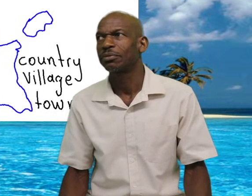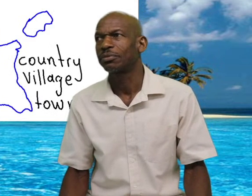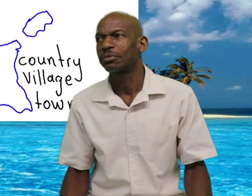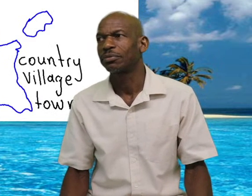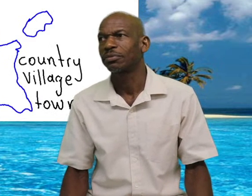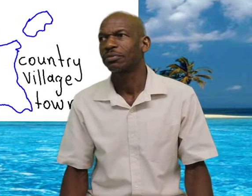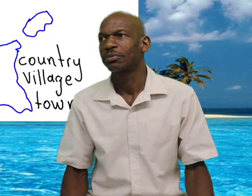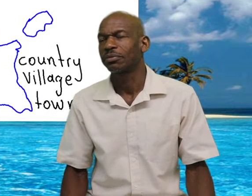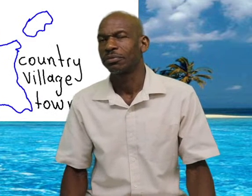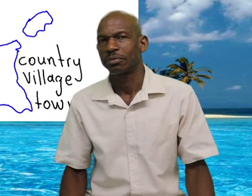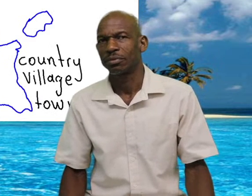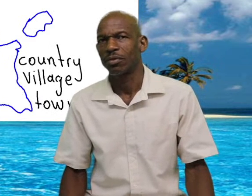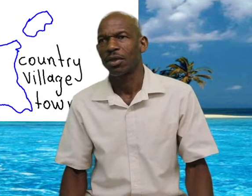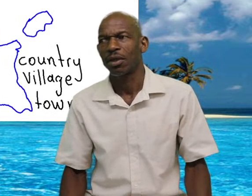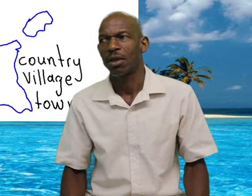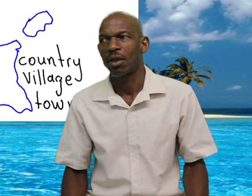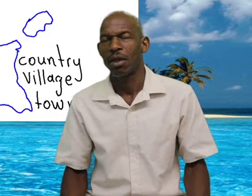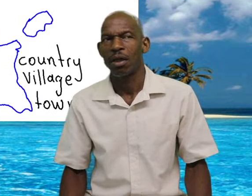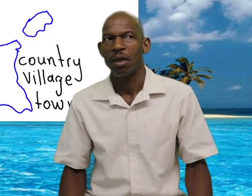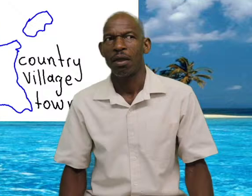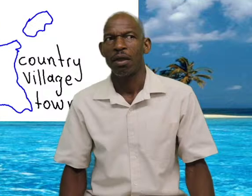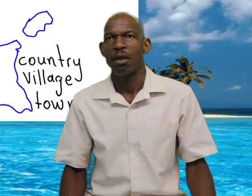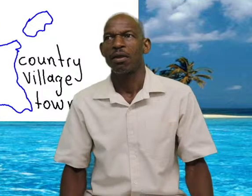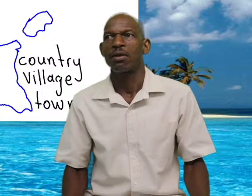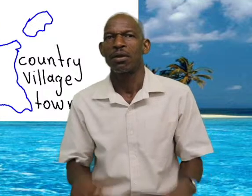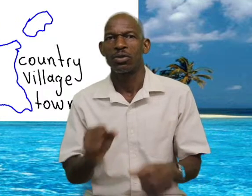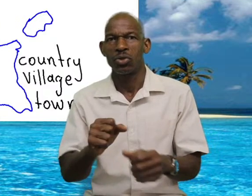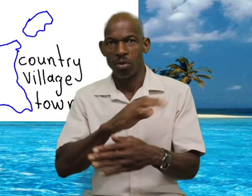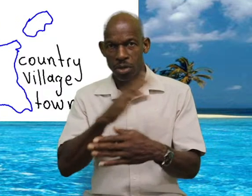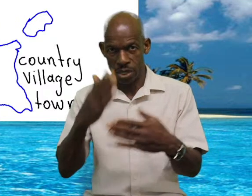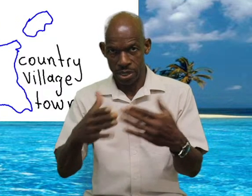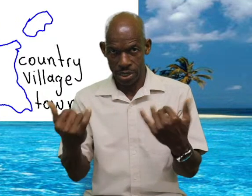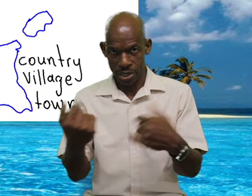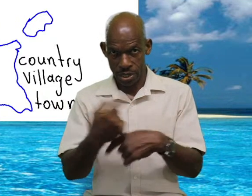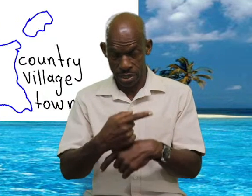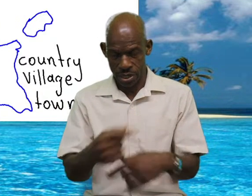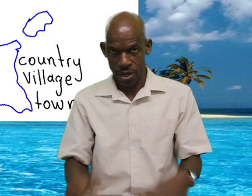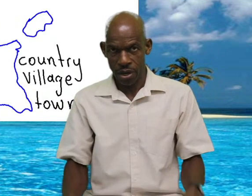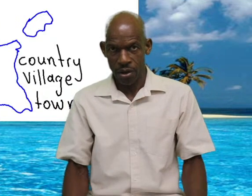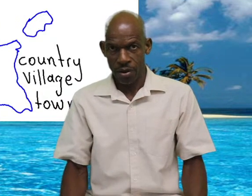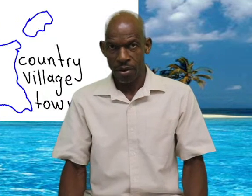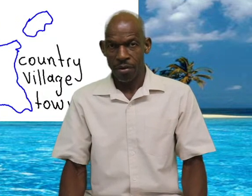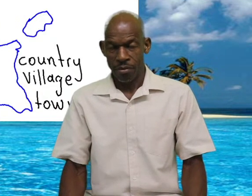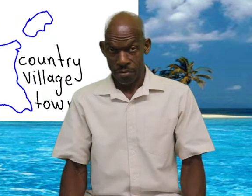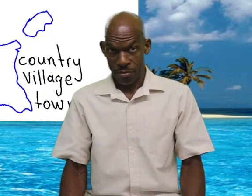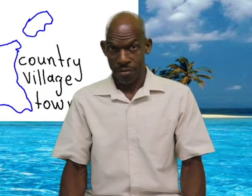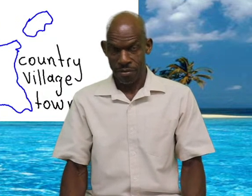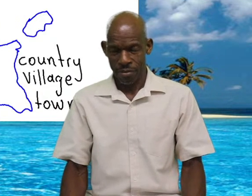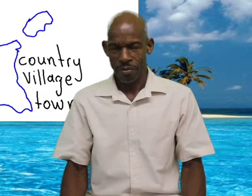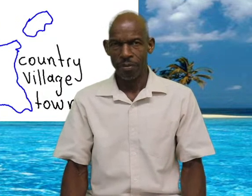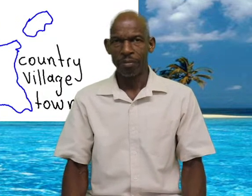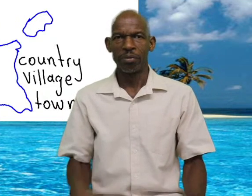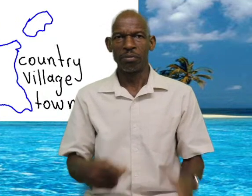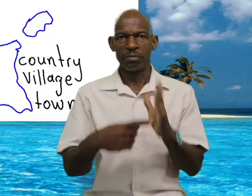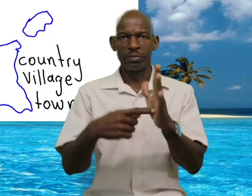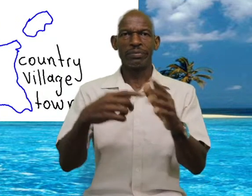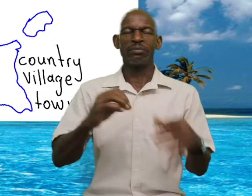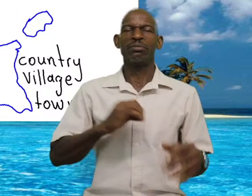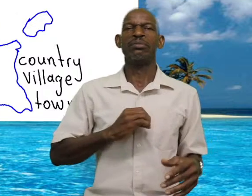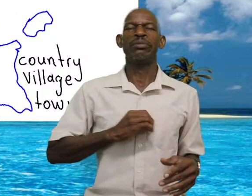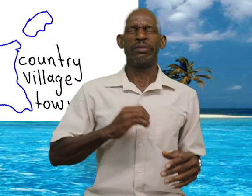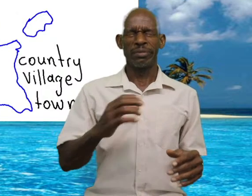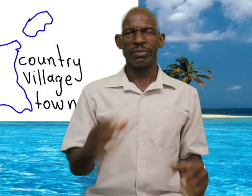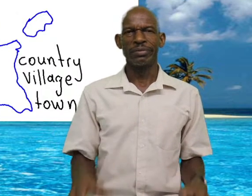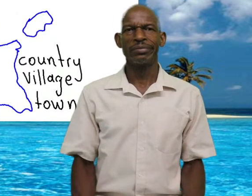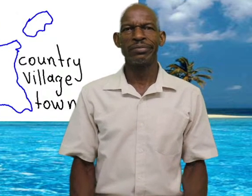just wanted to put in that. So this is where we end our class today, and where we look at ownership, meaning of